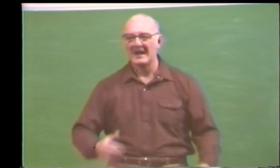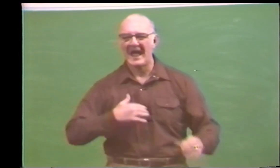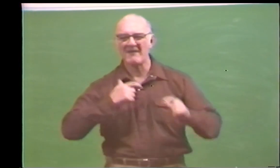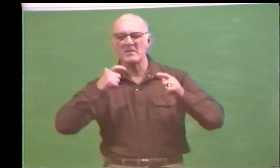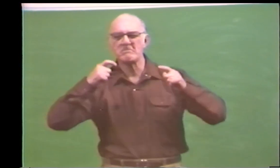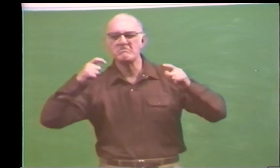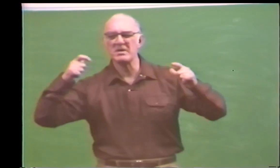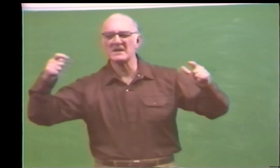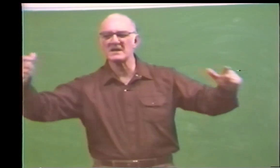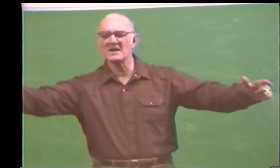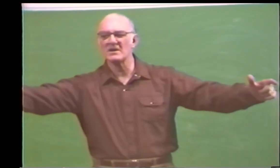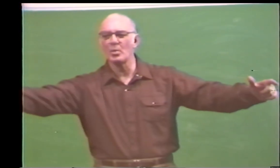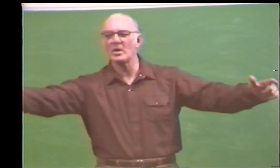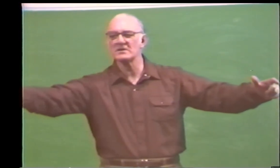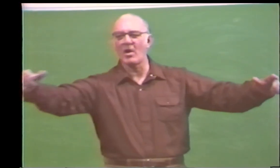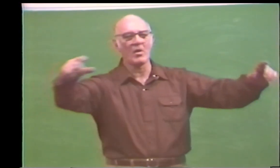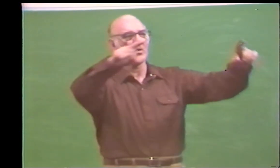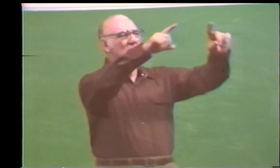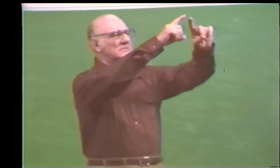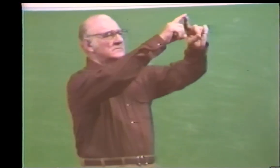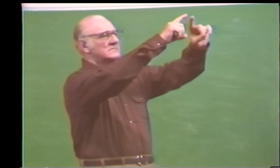Have a big window